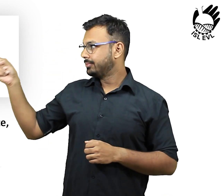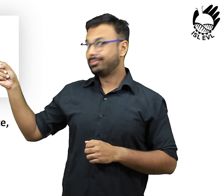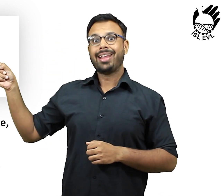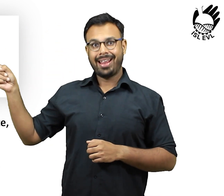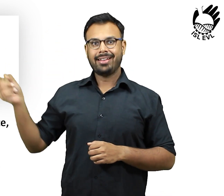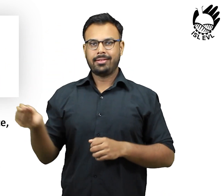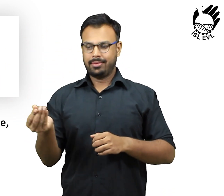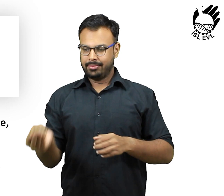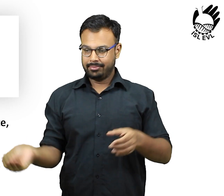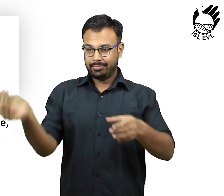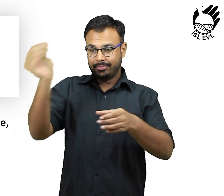Na2S2O5